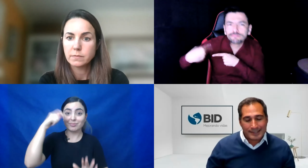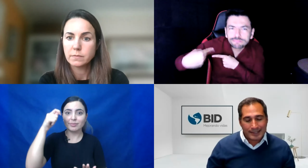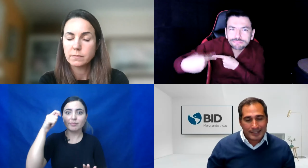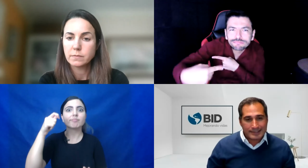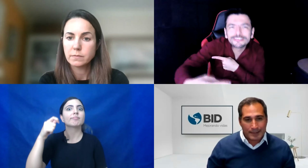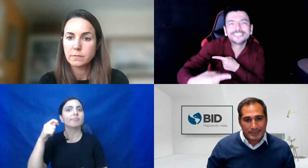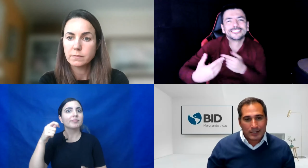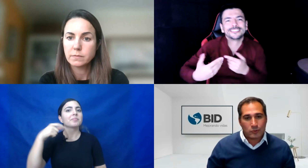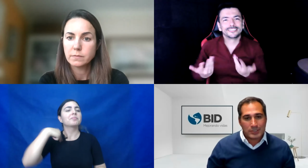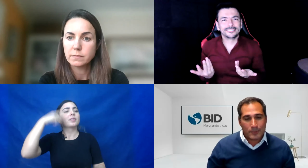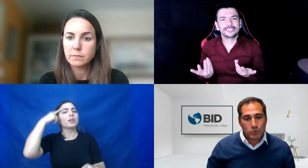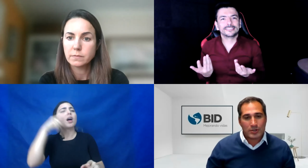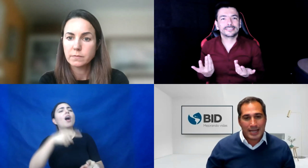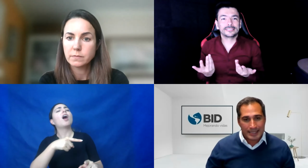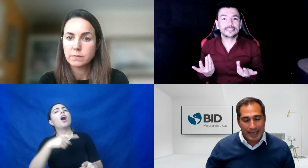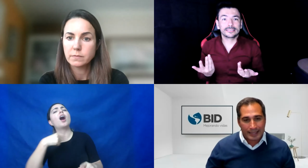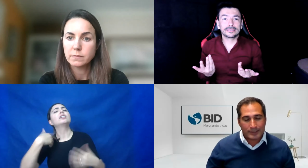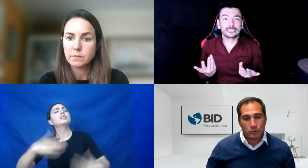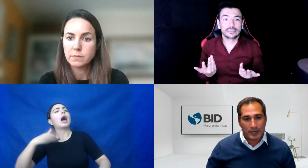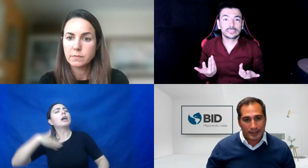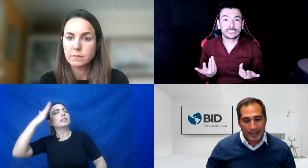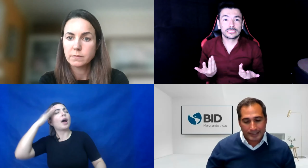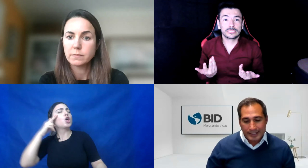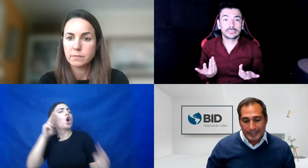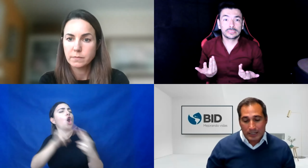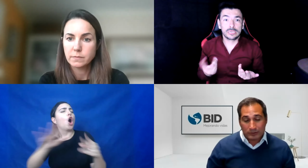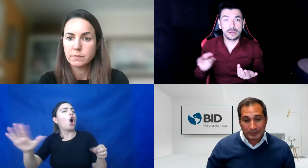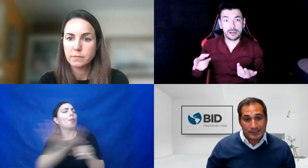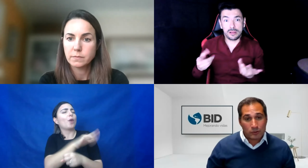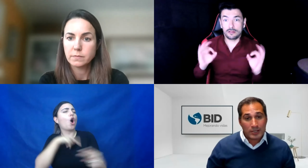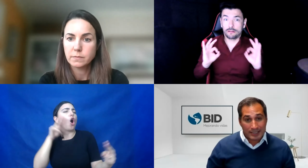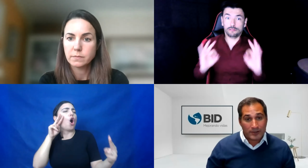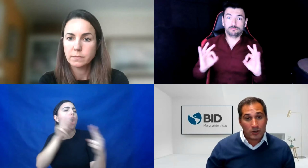see this group of young